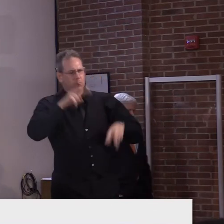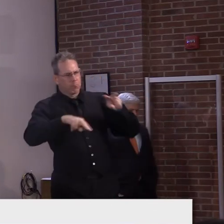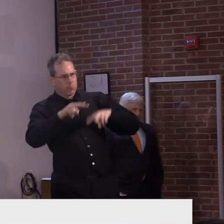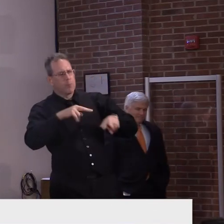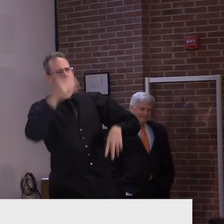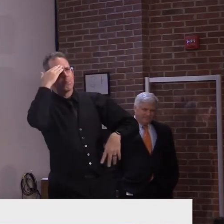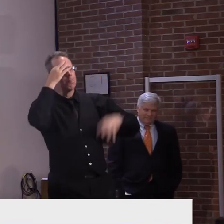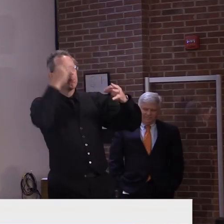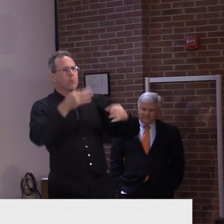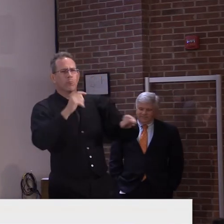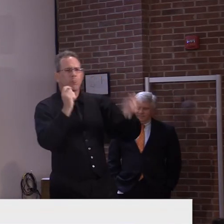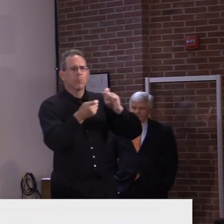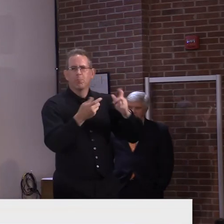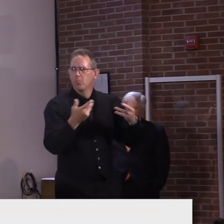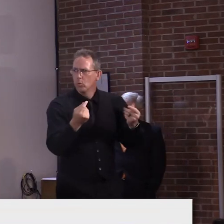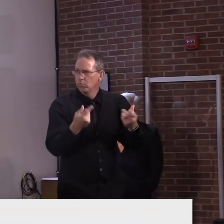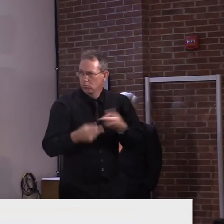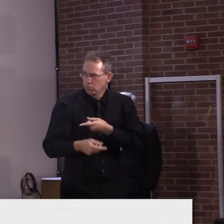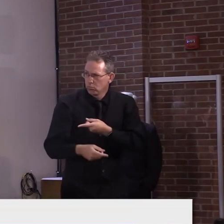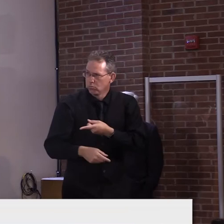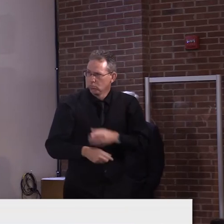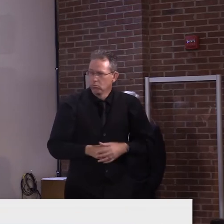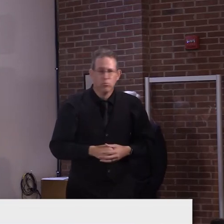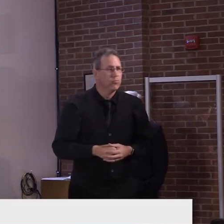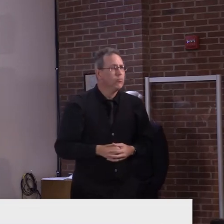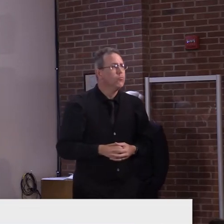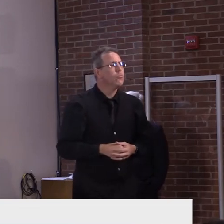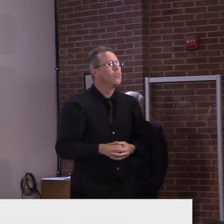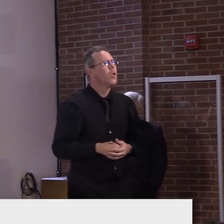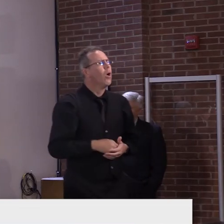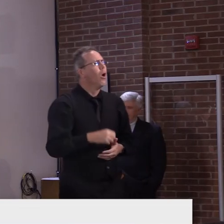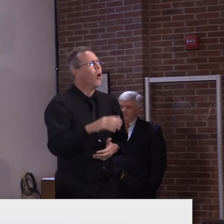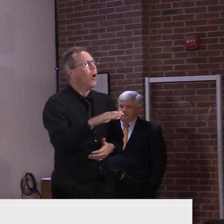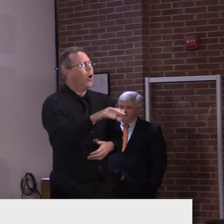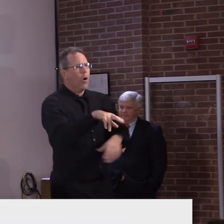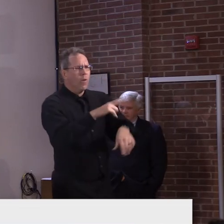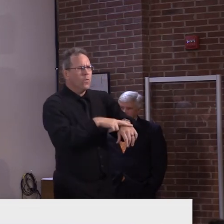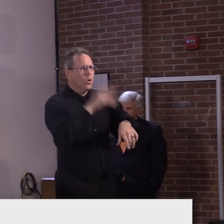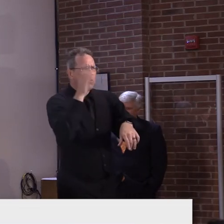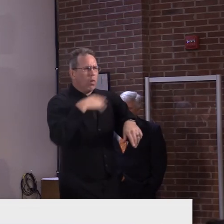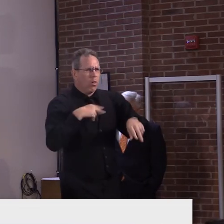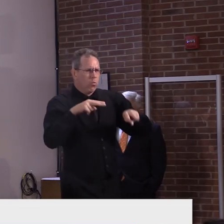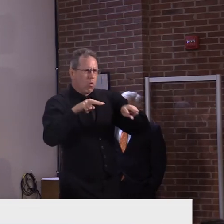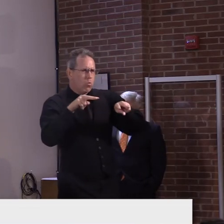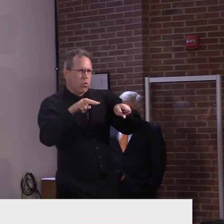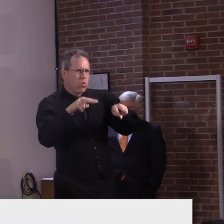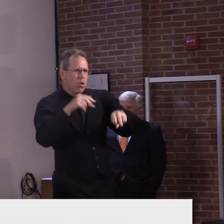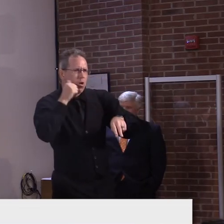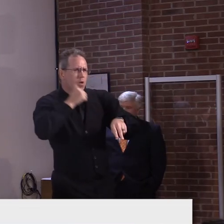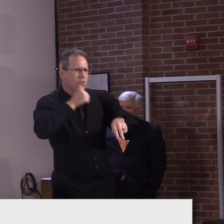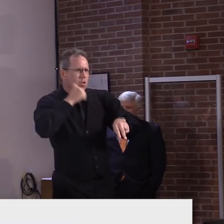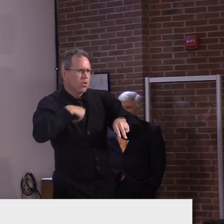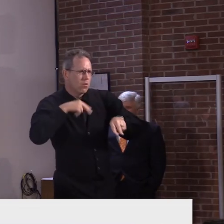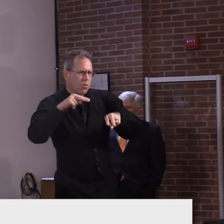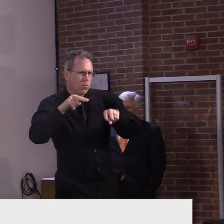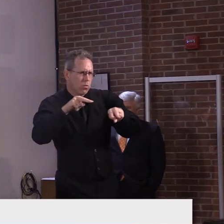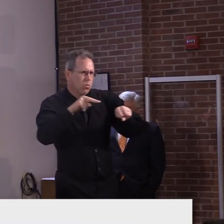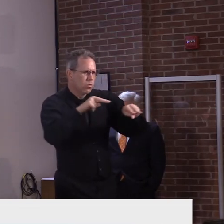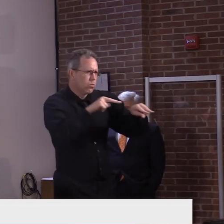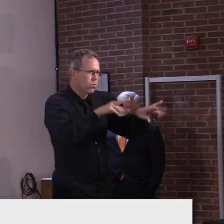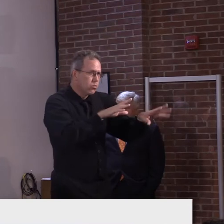further cases? Yeah, sure. I mean, we, you know, we monitor the data very closely. And as we've demonstrated previously, we won't hesitate to